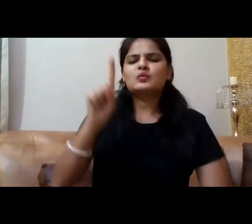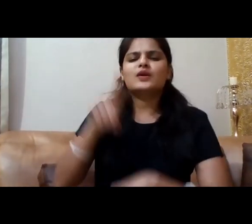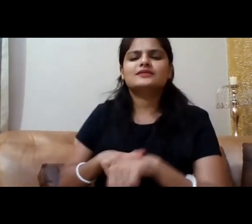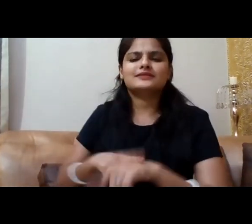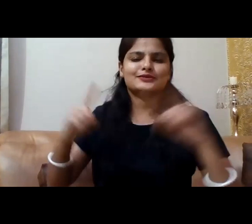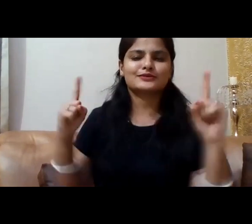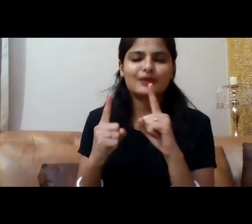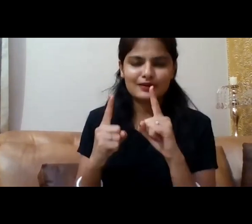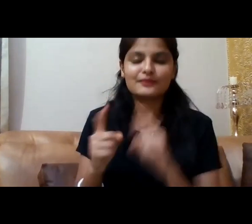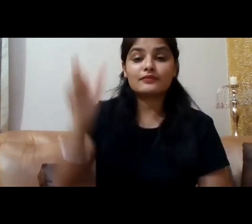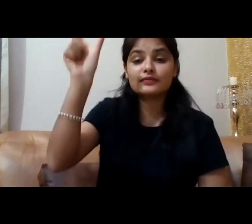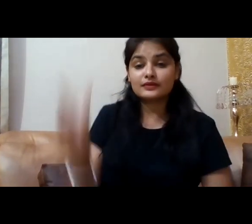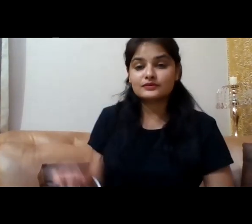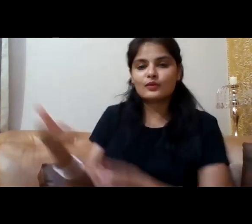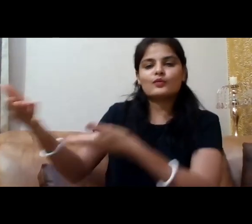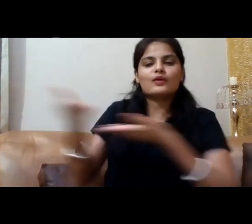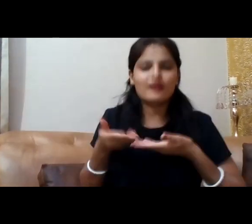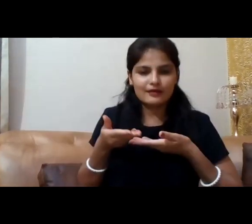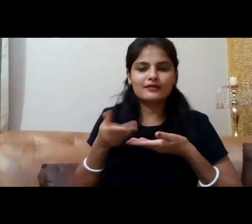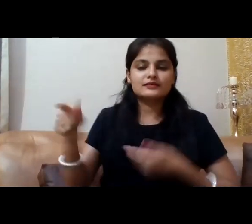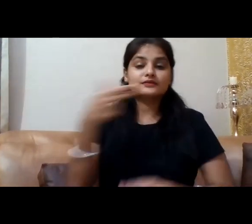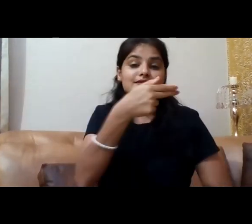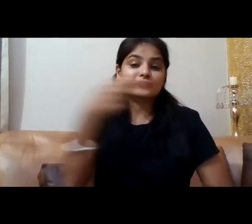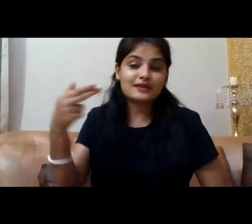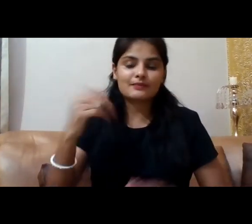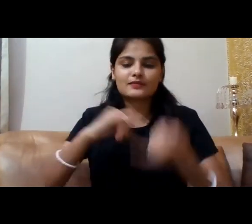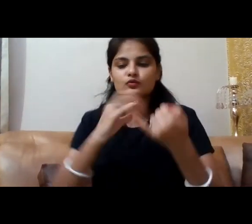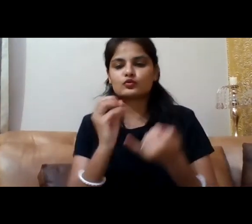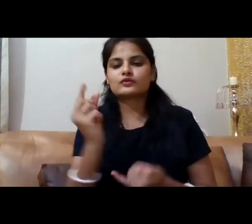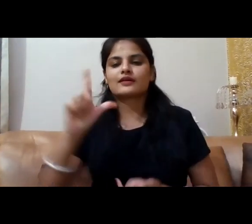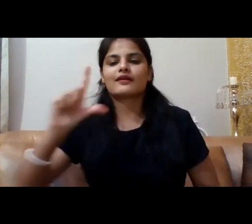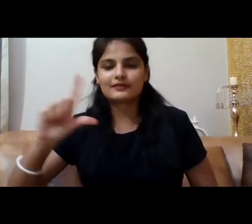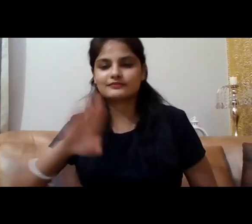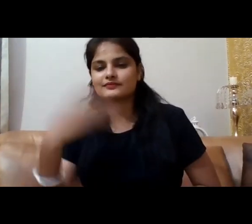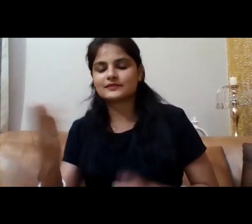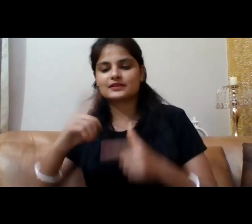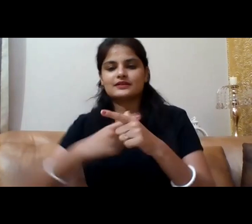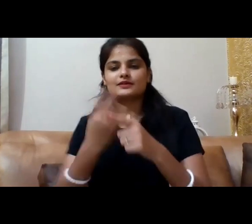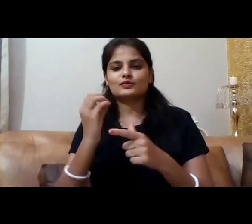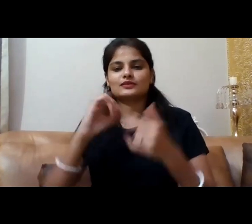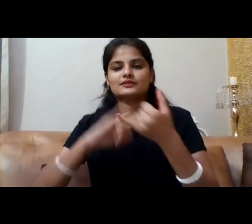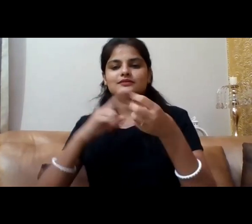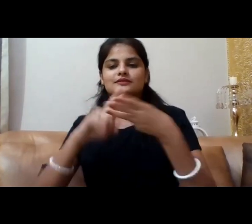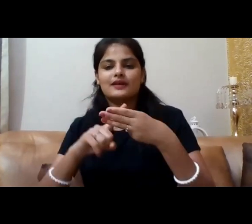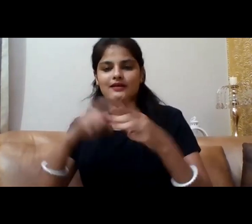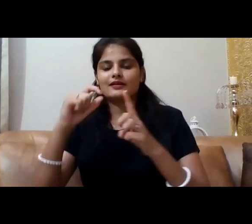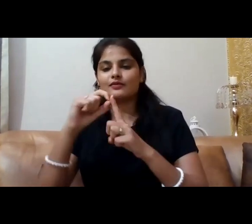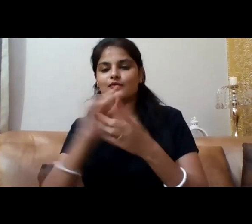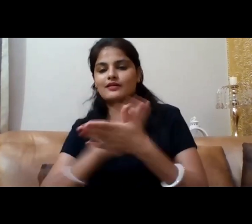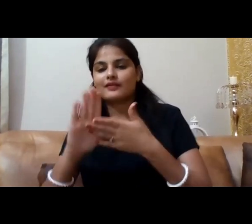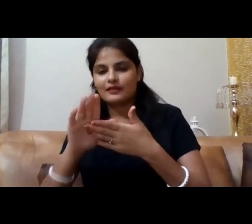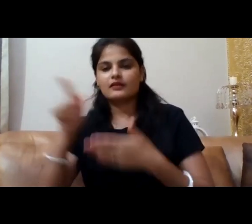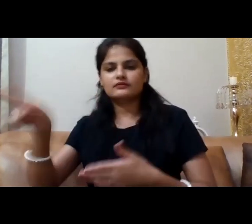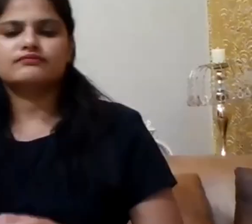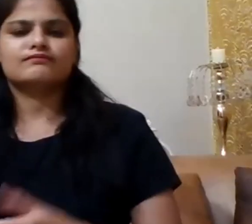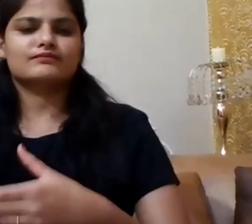and we'll let them share their story. So the person I would like to invite is Soul